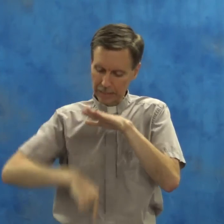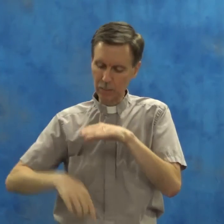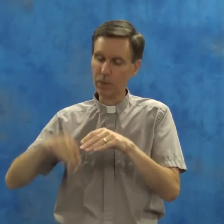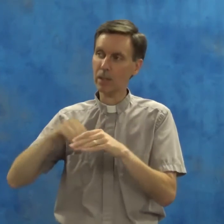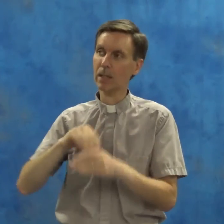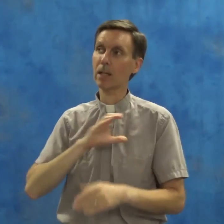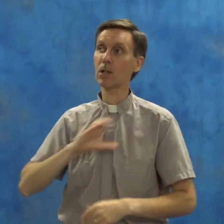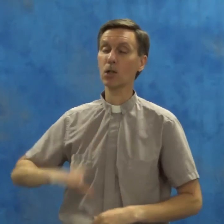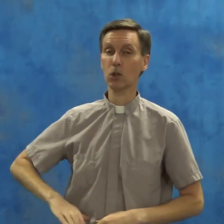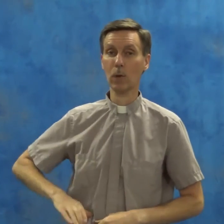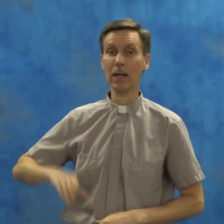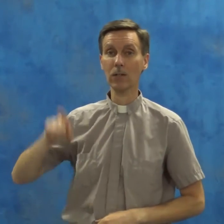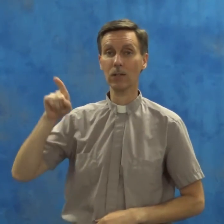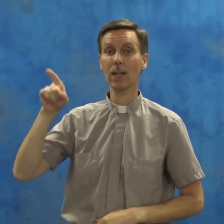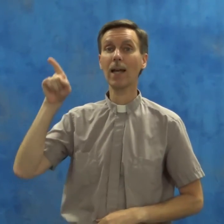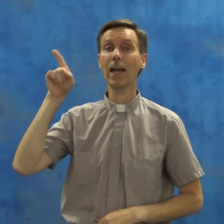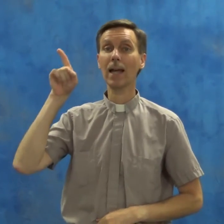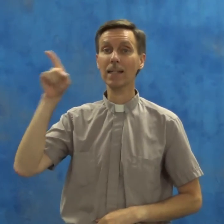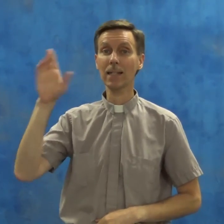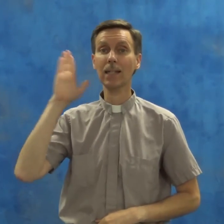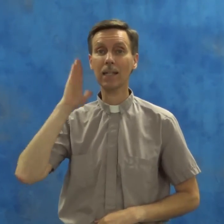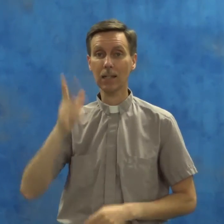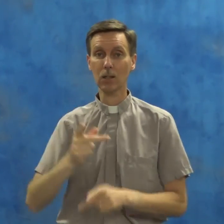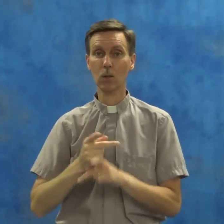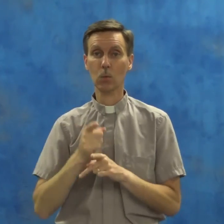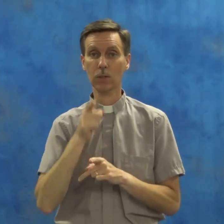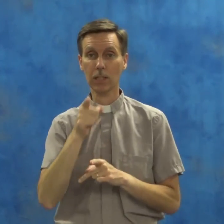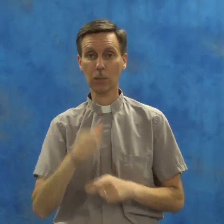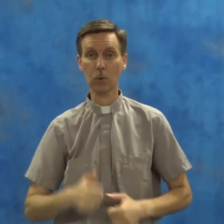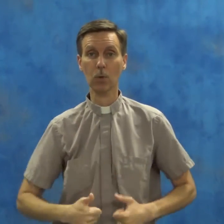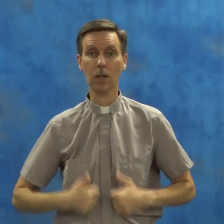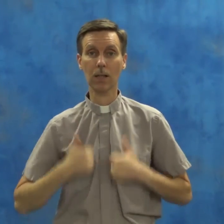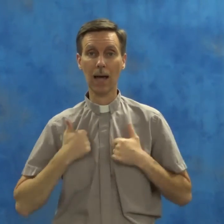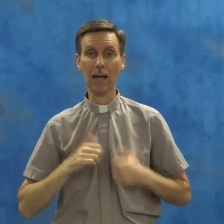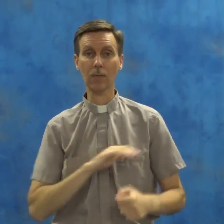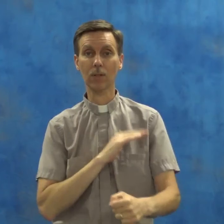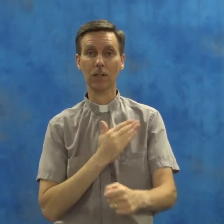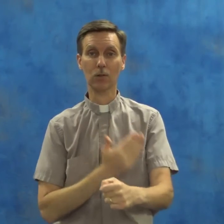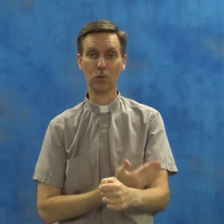deep in Christ, and he will keep you alive and strong.